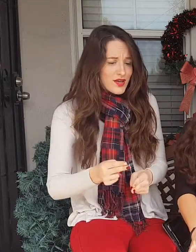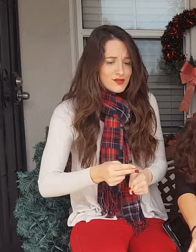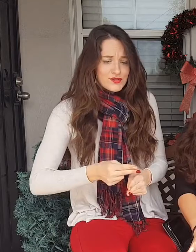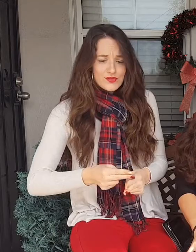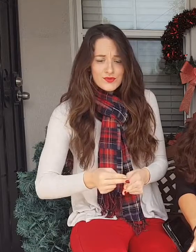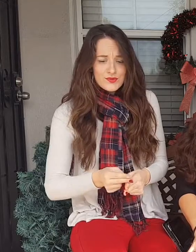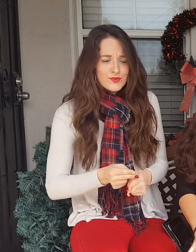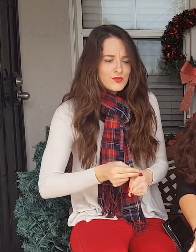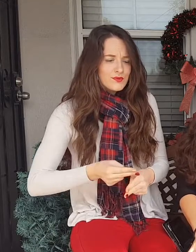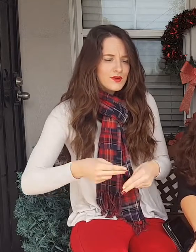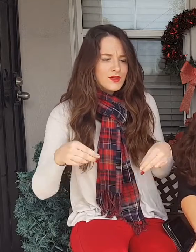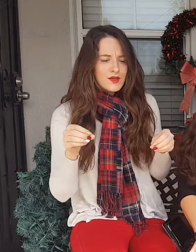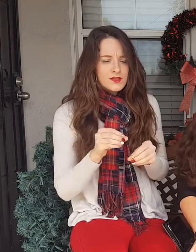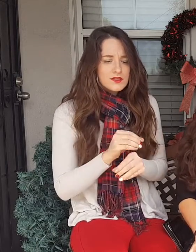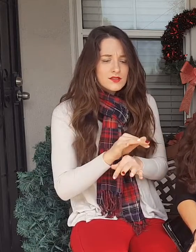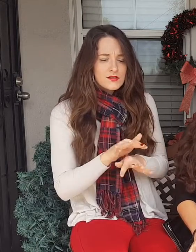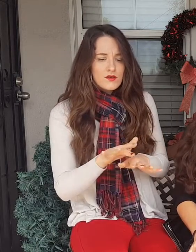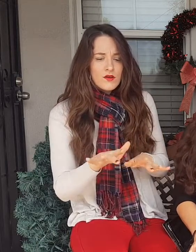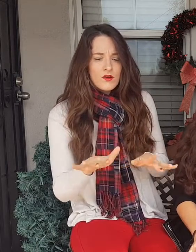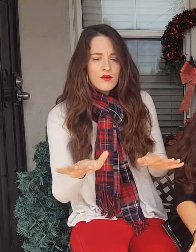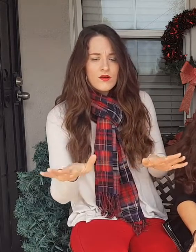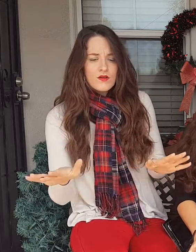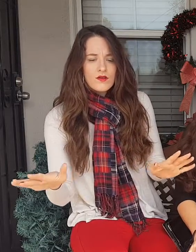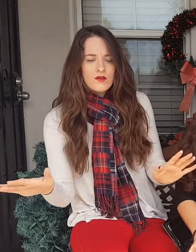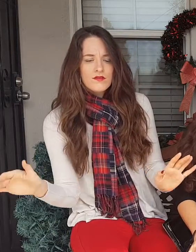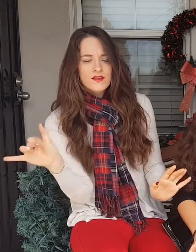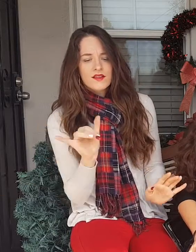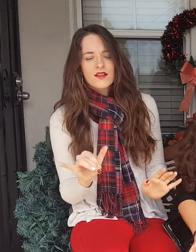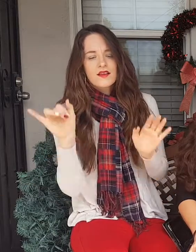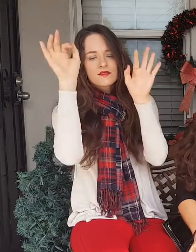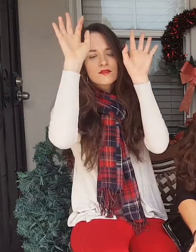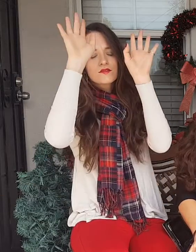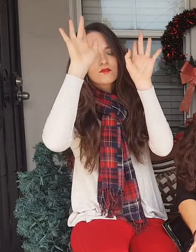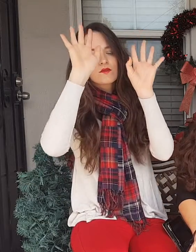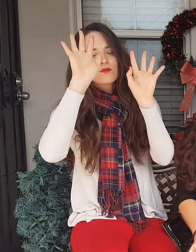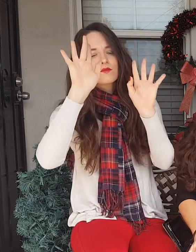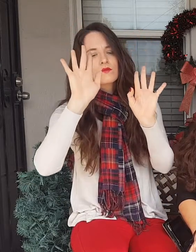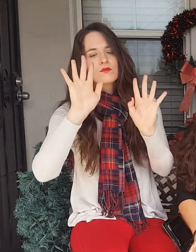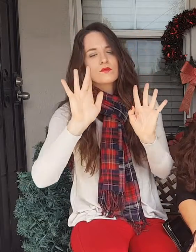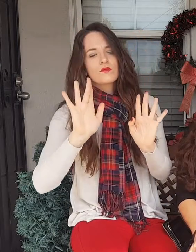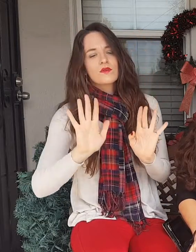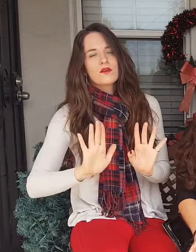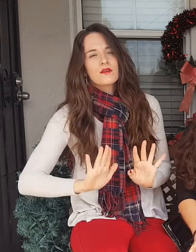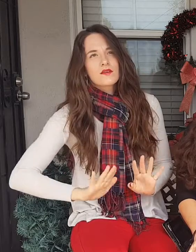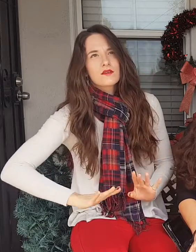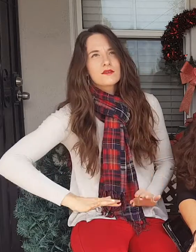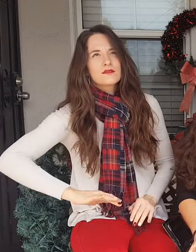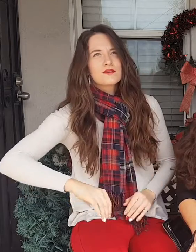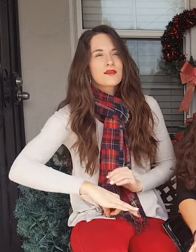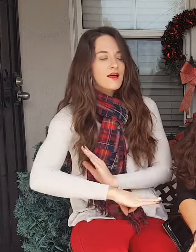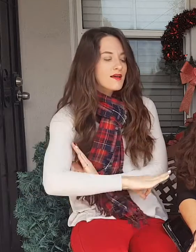Shall soon dissolve like snow, the